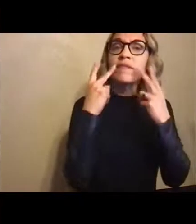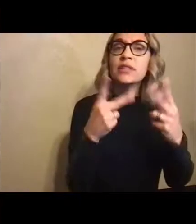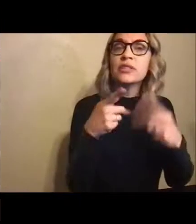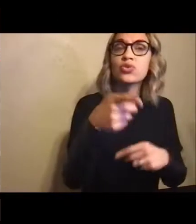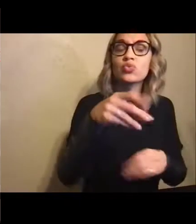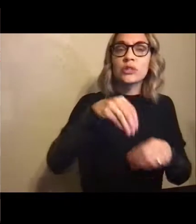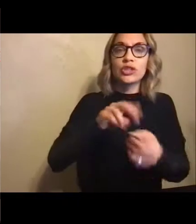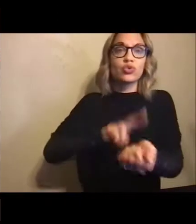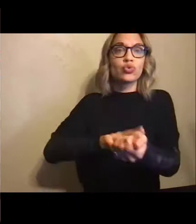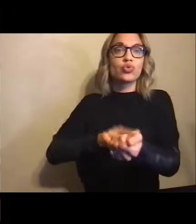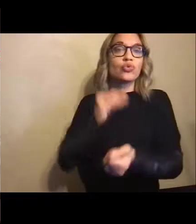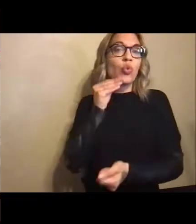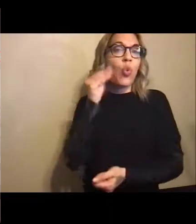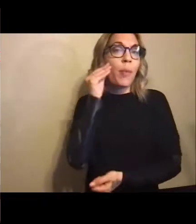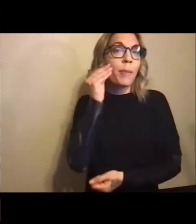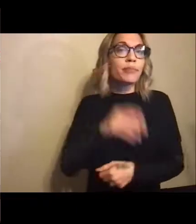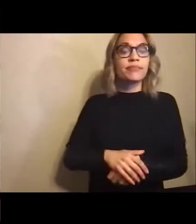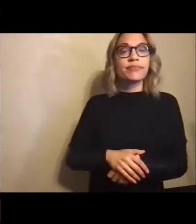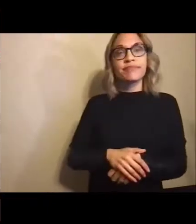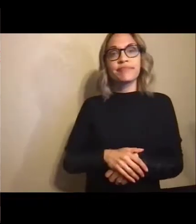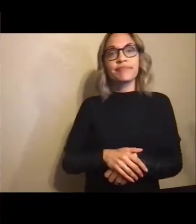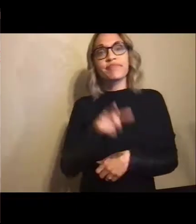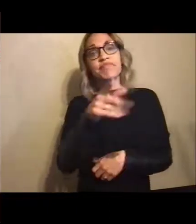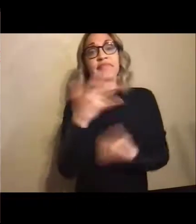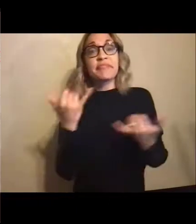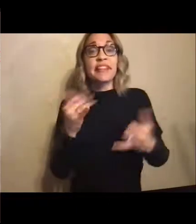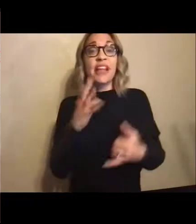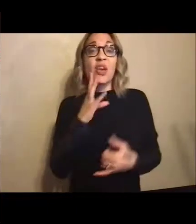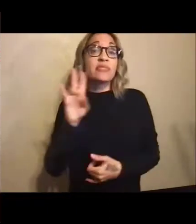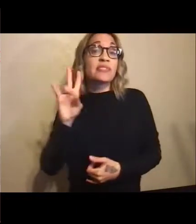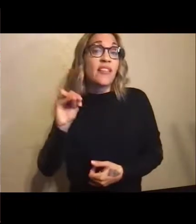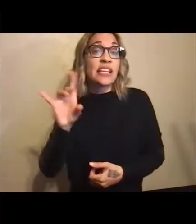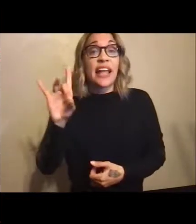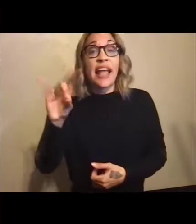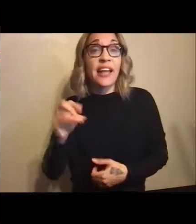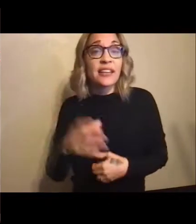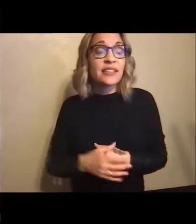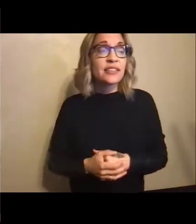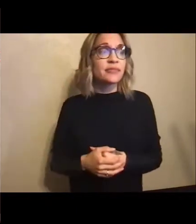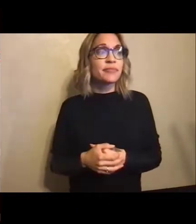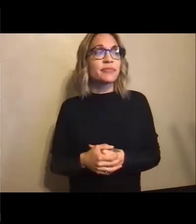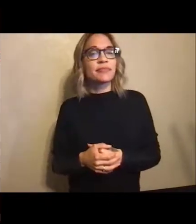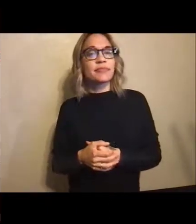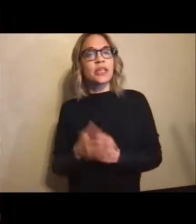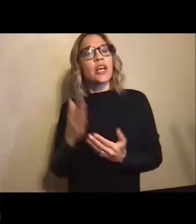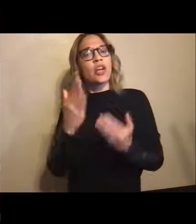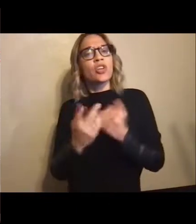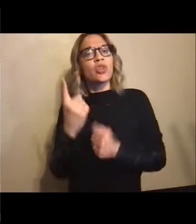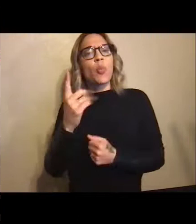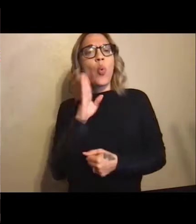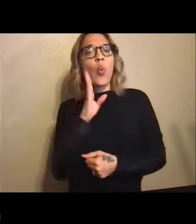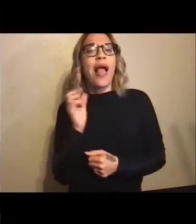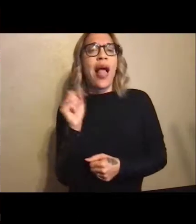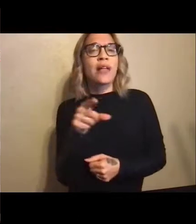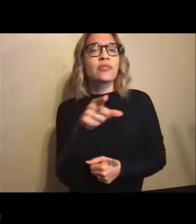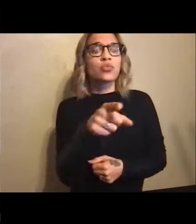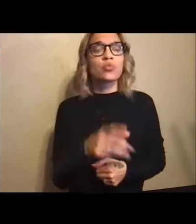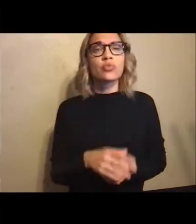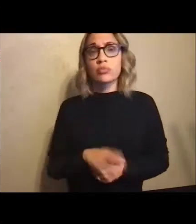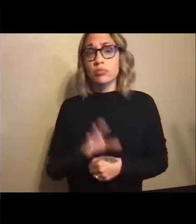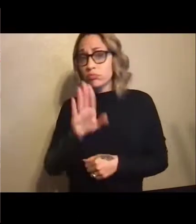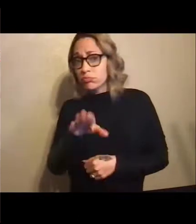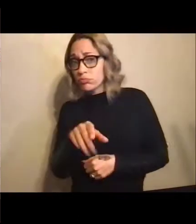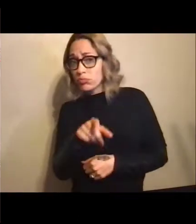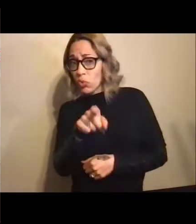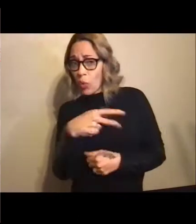And then maybe someone comes to visit you in a nursing home. You're 70, maybe 80 years